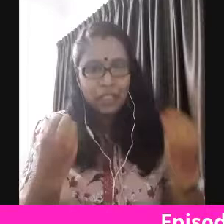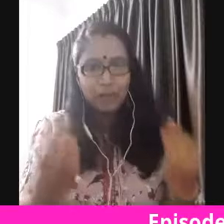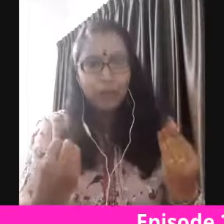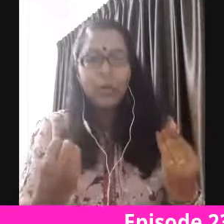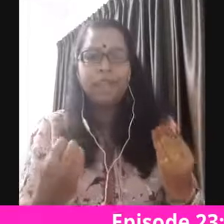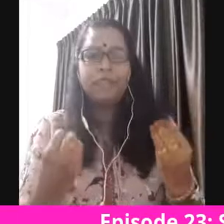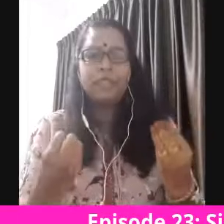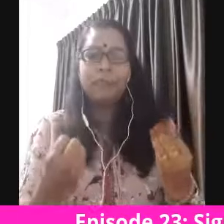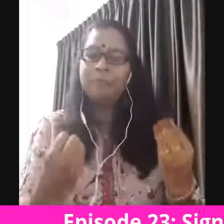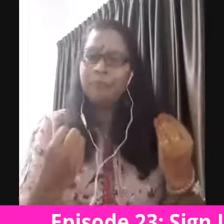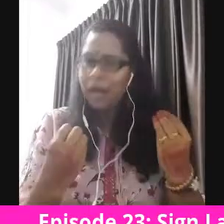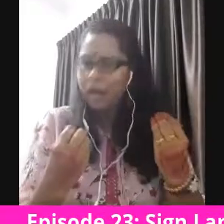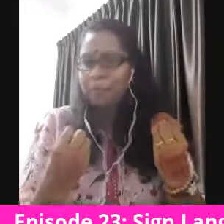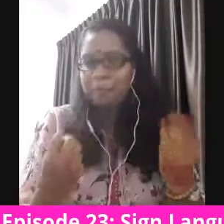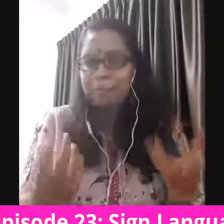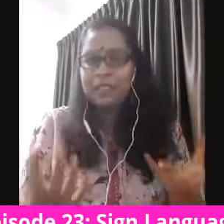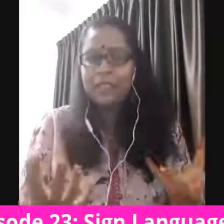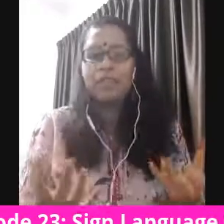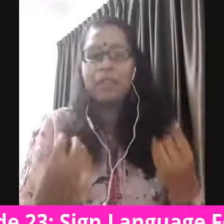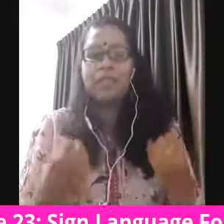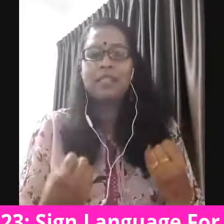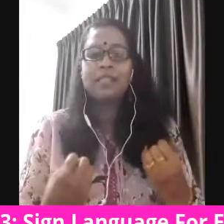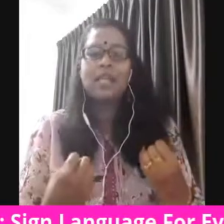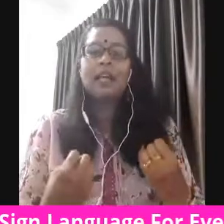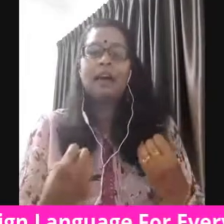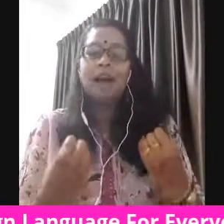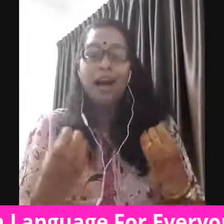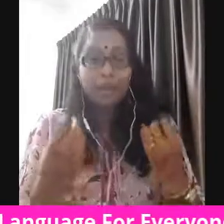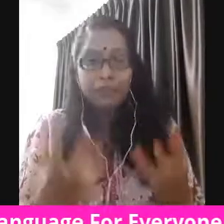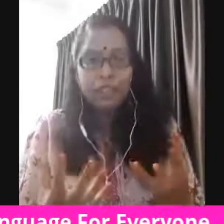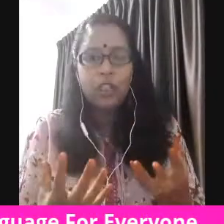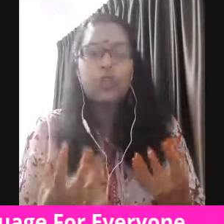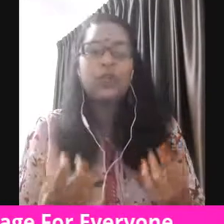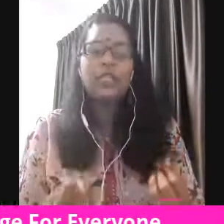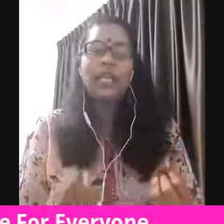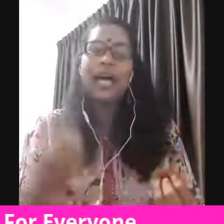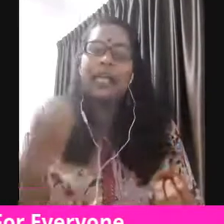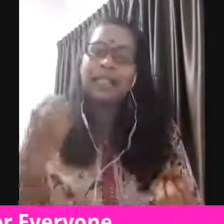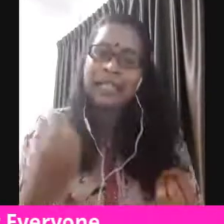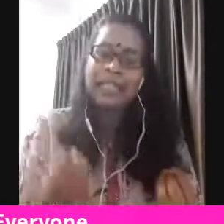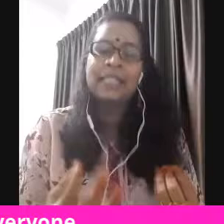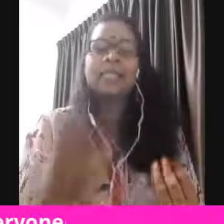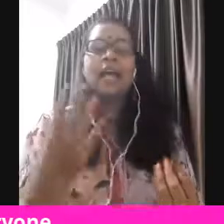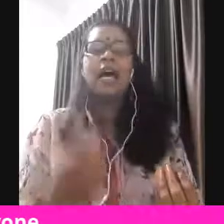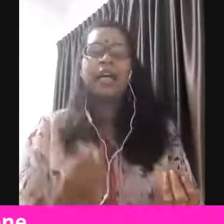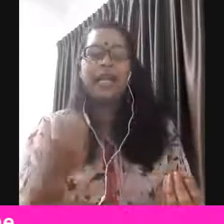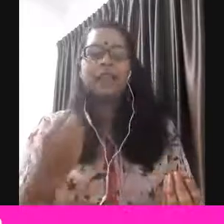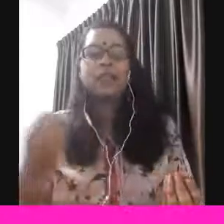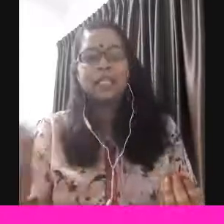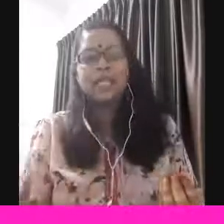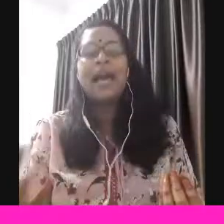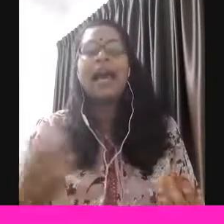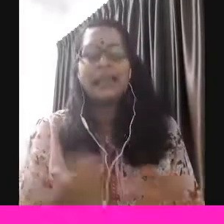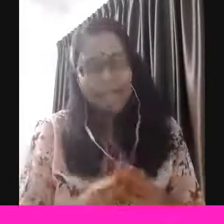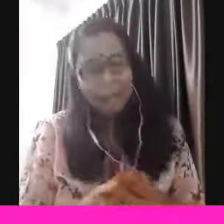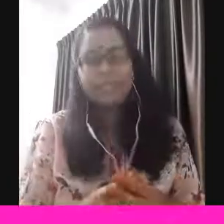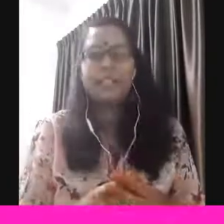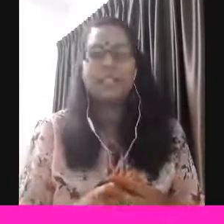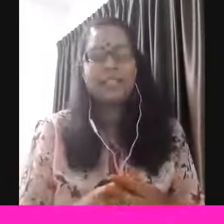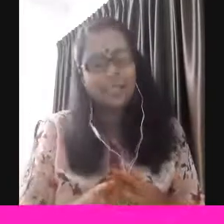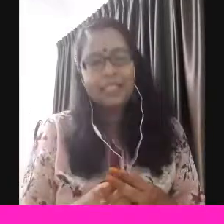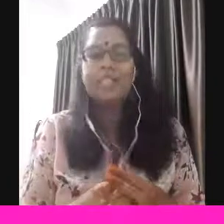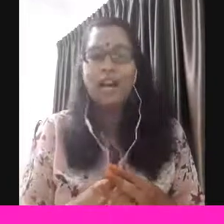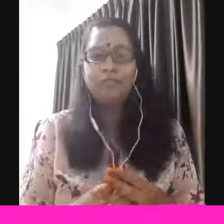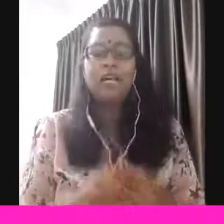every individual, every person, we must take effort to learn at least A to Z and